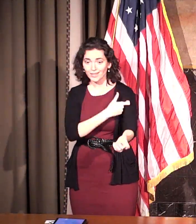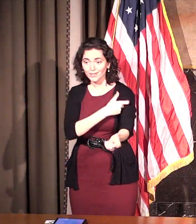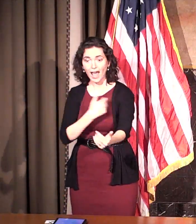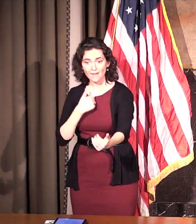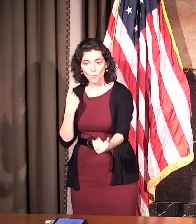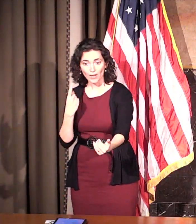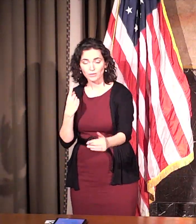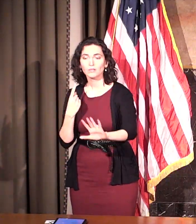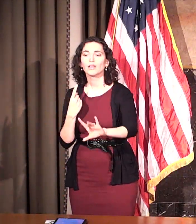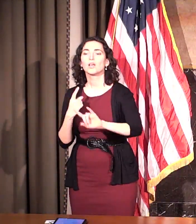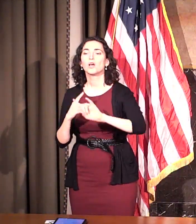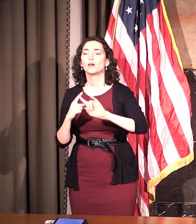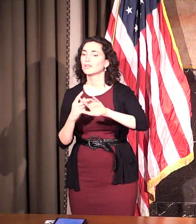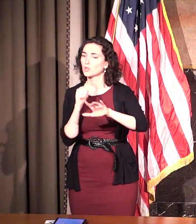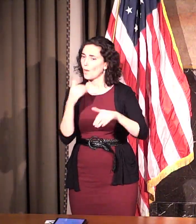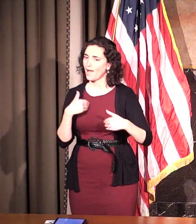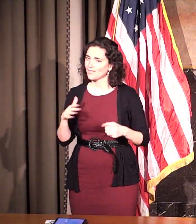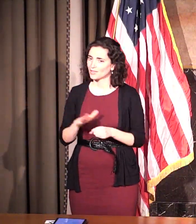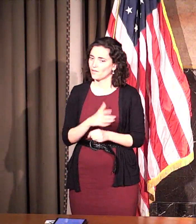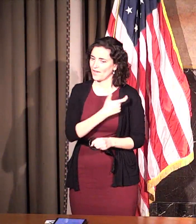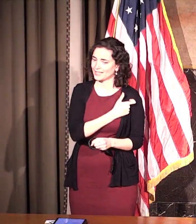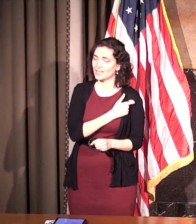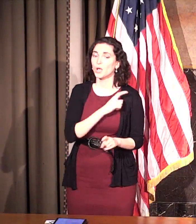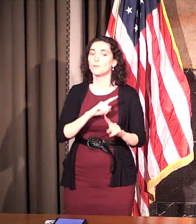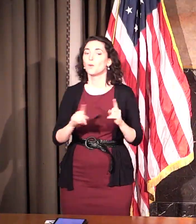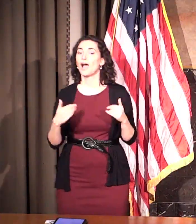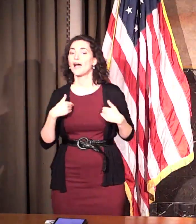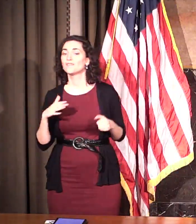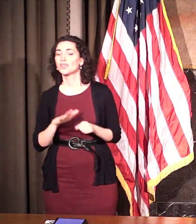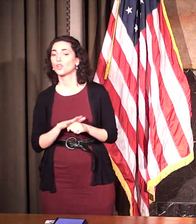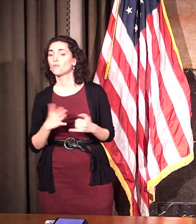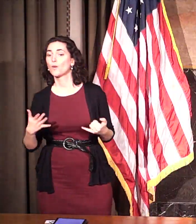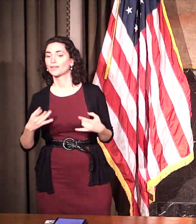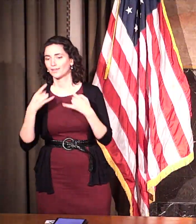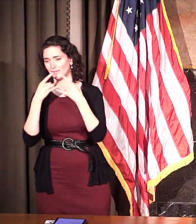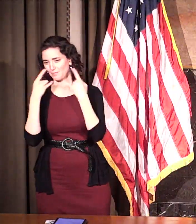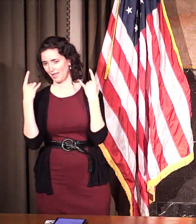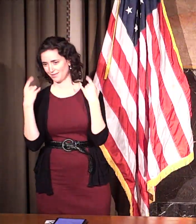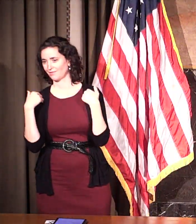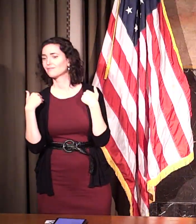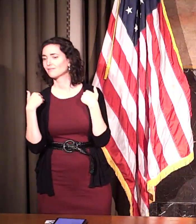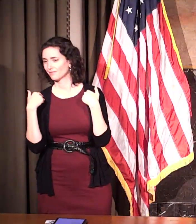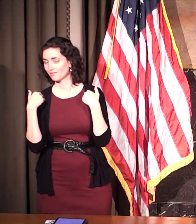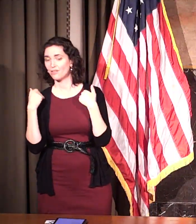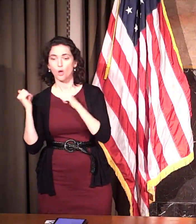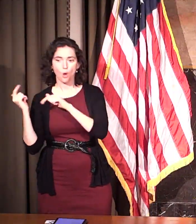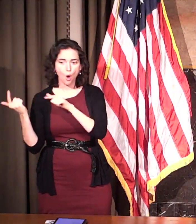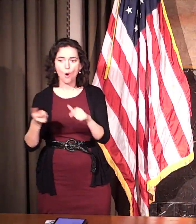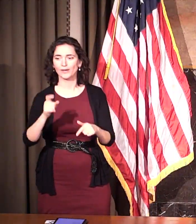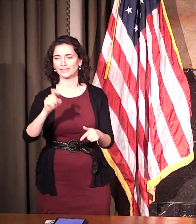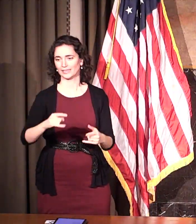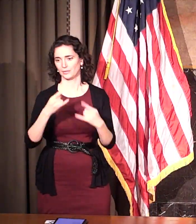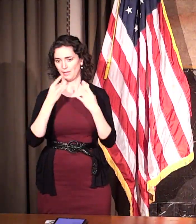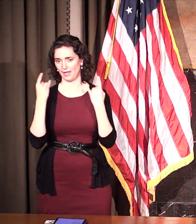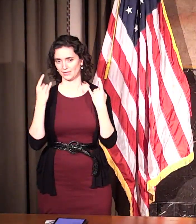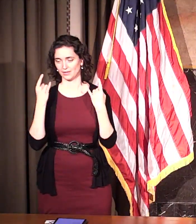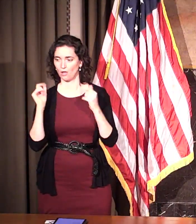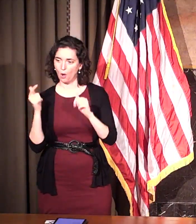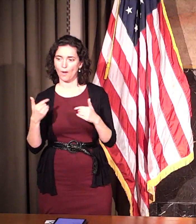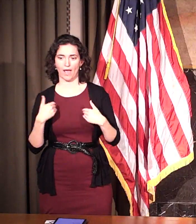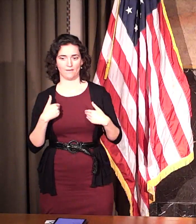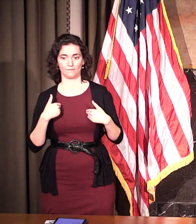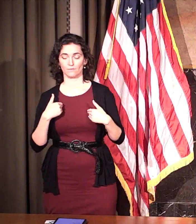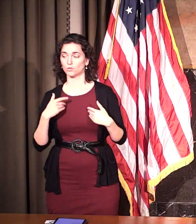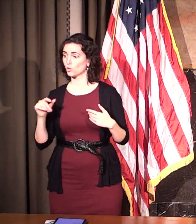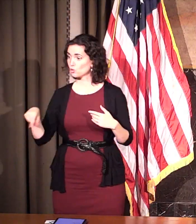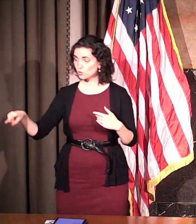a mask for everybody who needs one. And that happens to be everybody. And anybody in our state who wants to be a